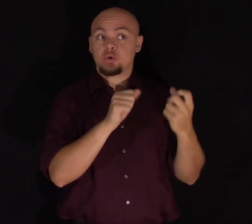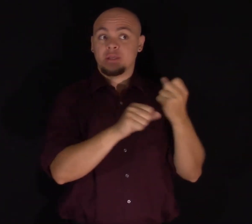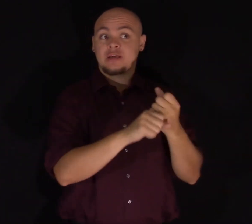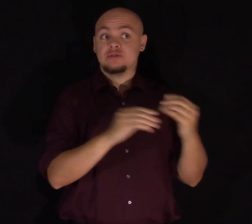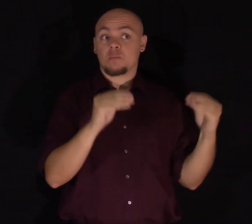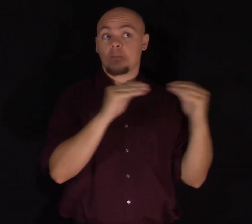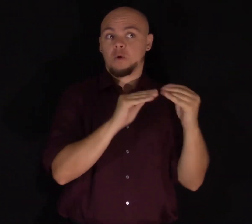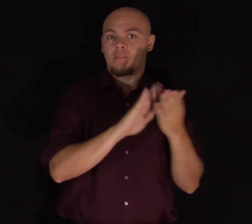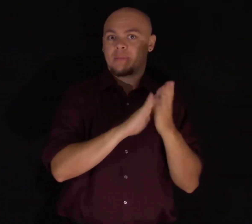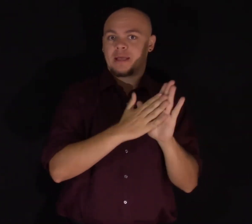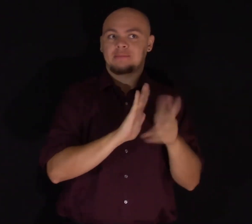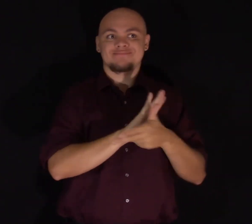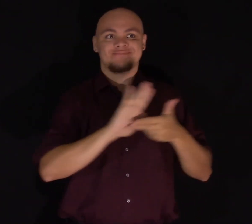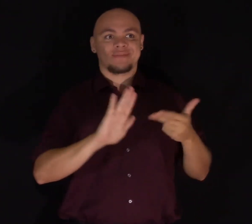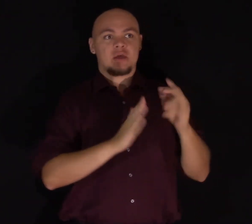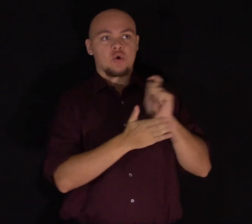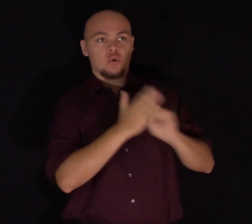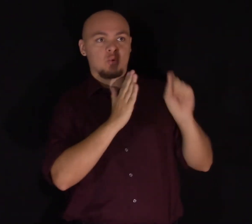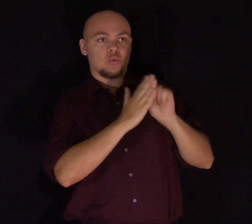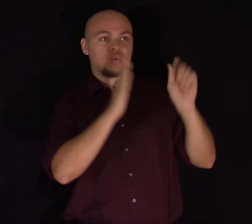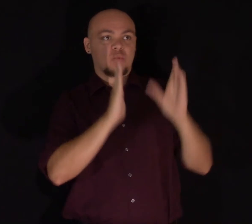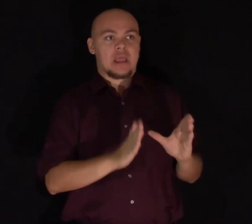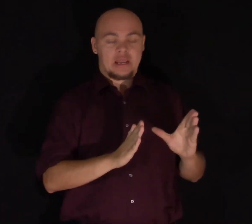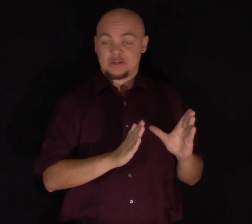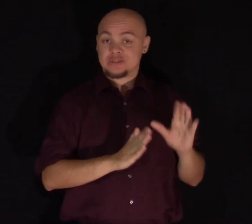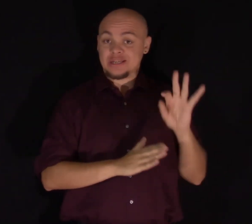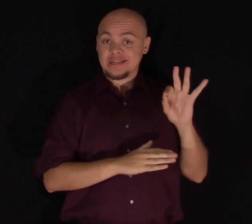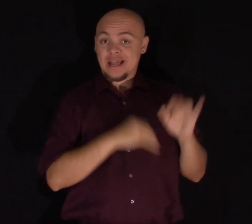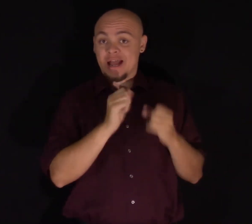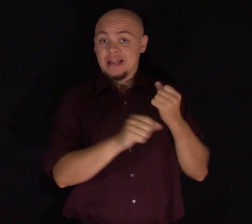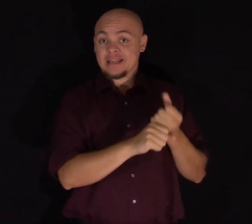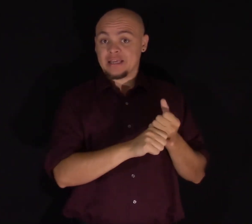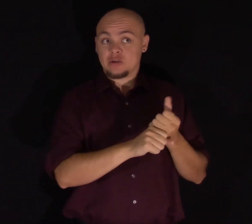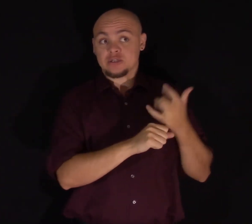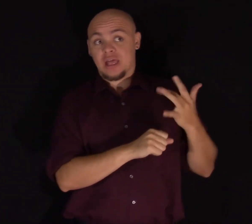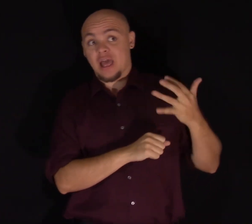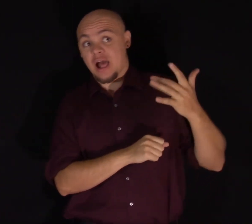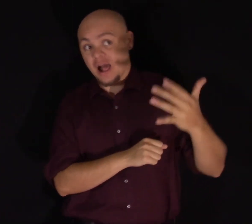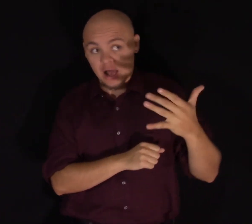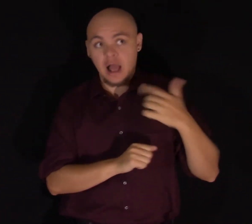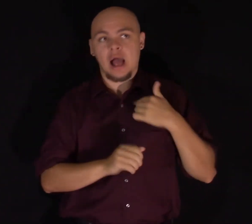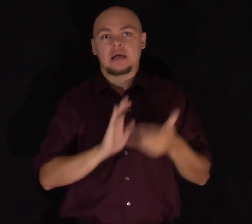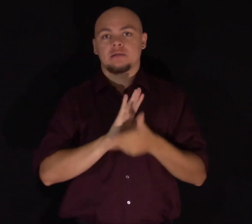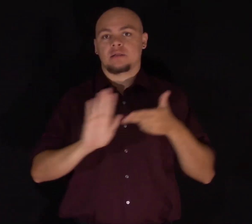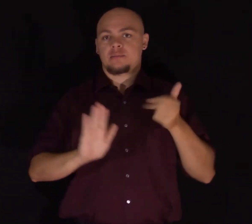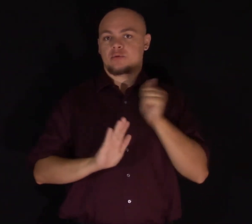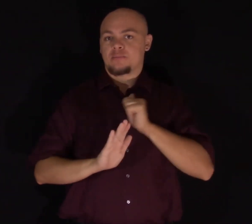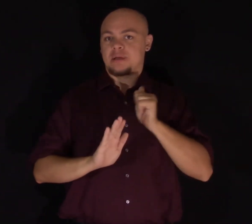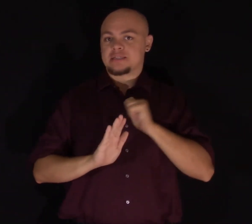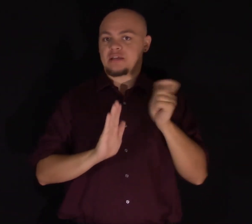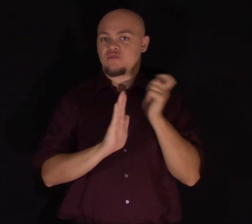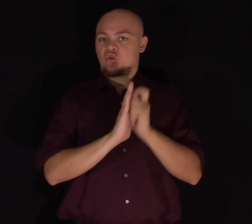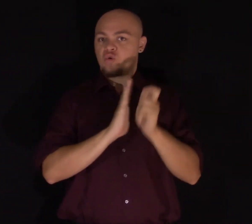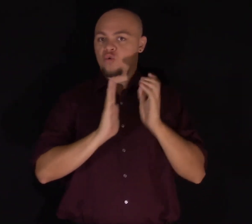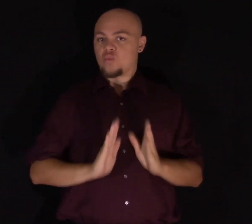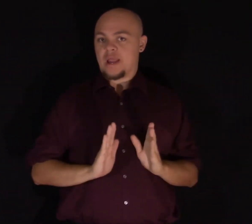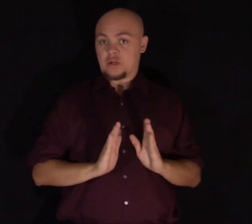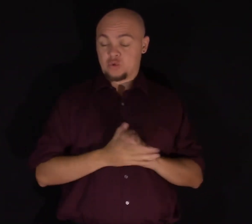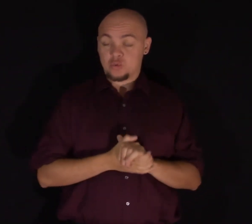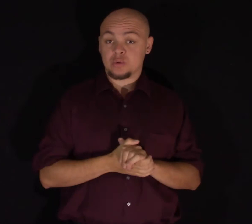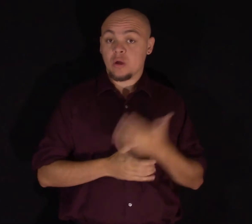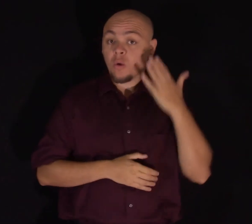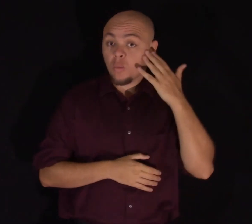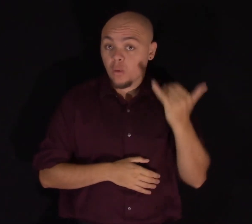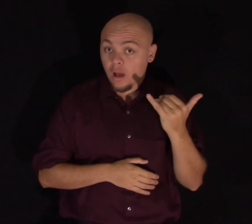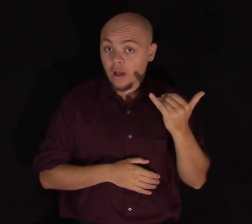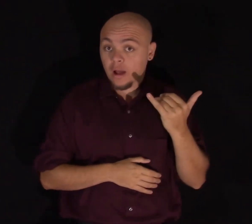9 years after I started writing before I said, I'm a writer, because I was afraid of what happens